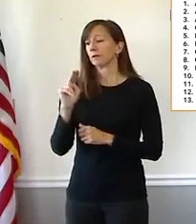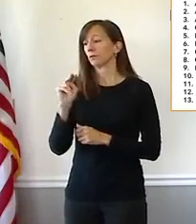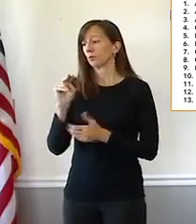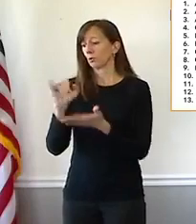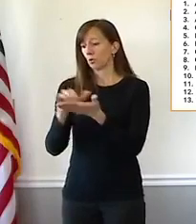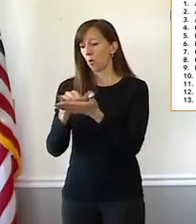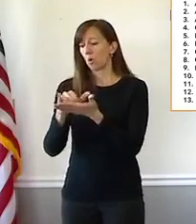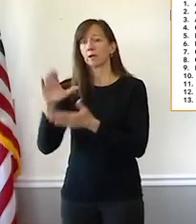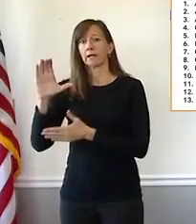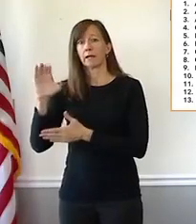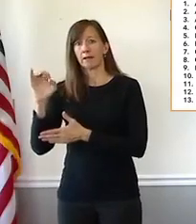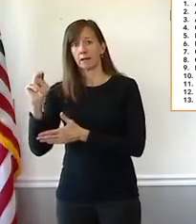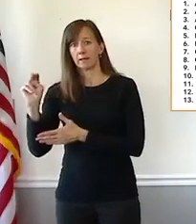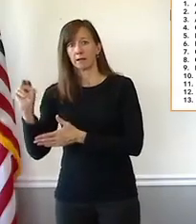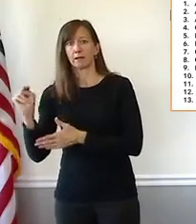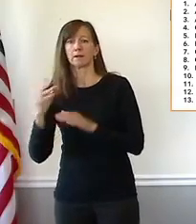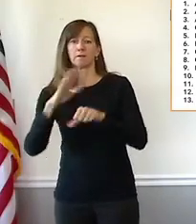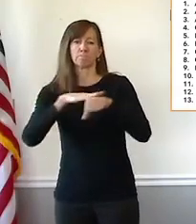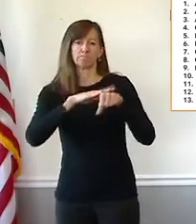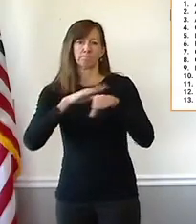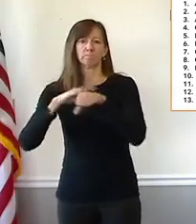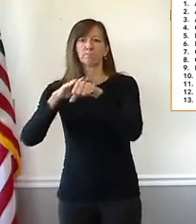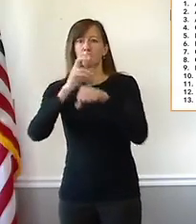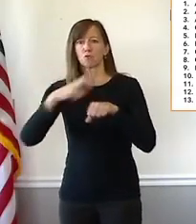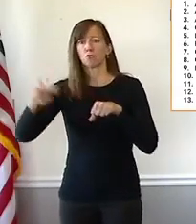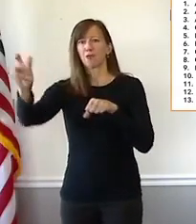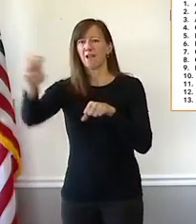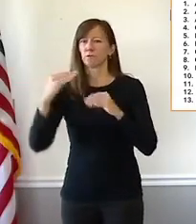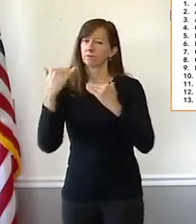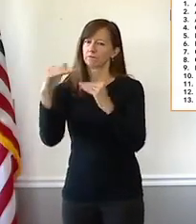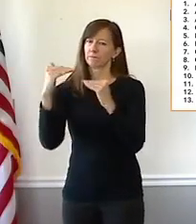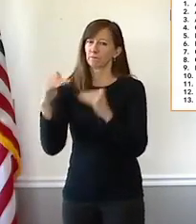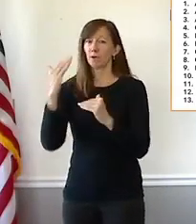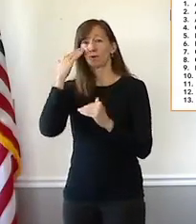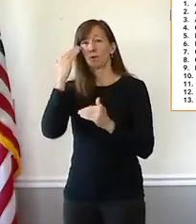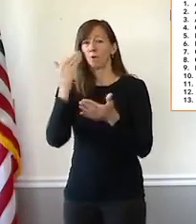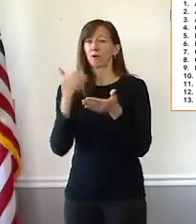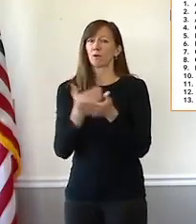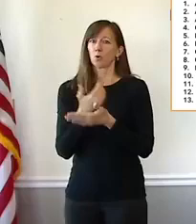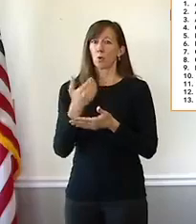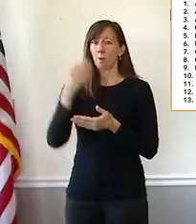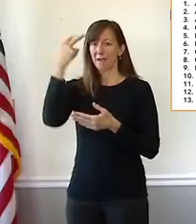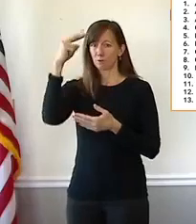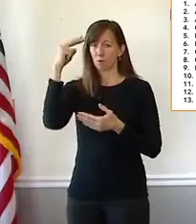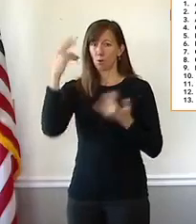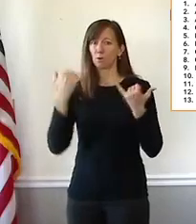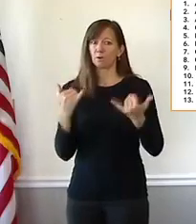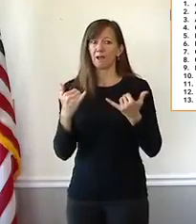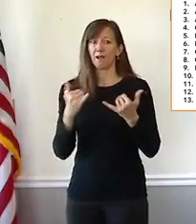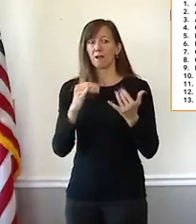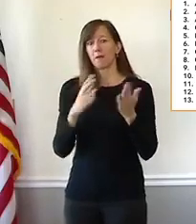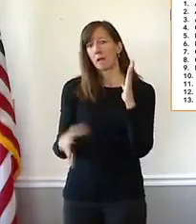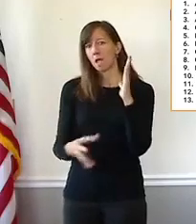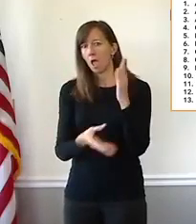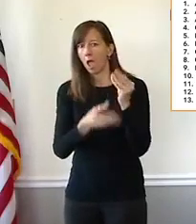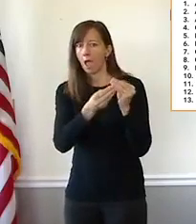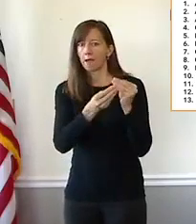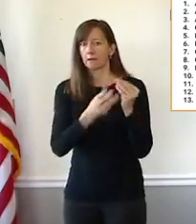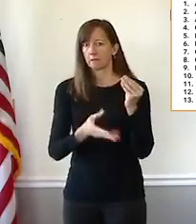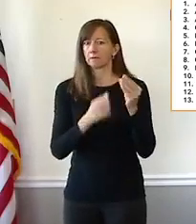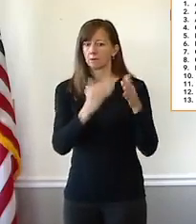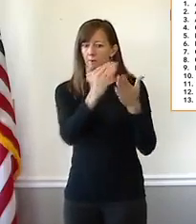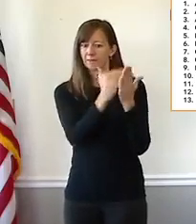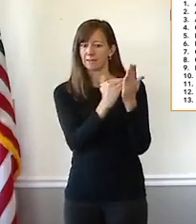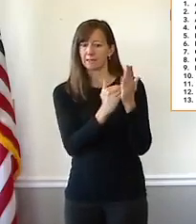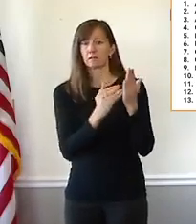these travel restrictions. The state of New Mexico has been added to a list of now 35 states and territories that if you travel to those locations or